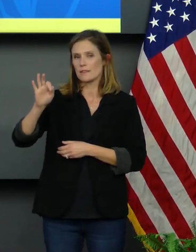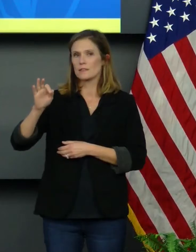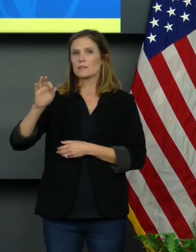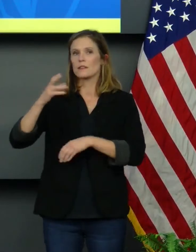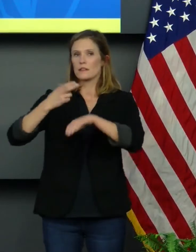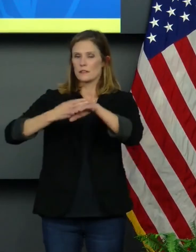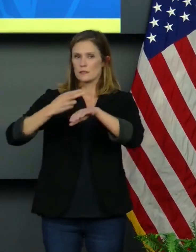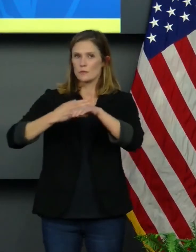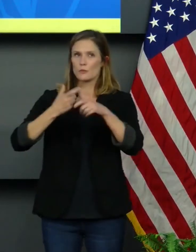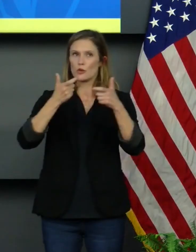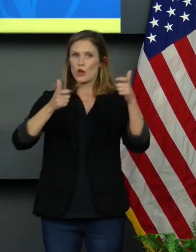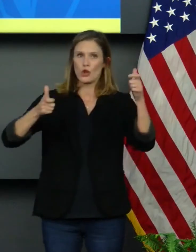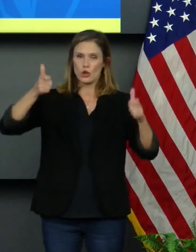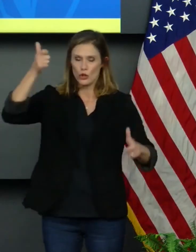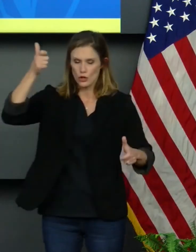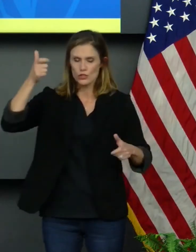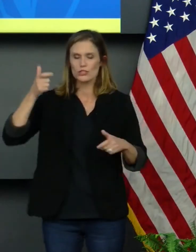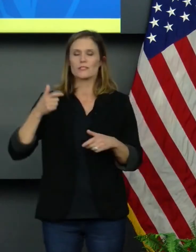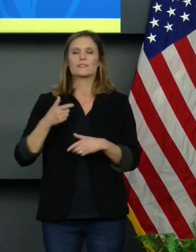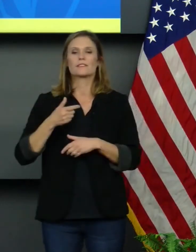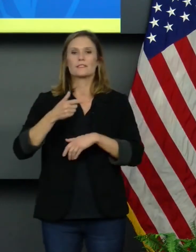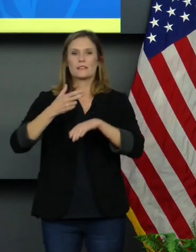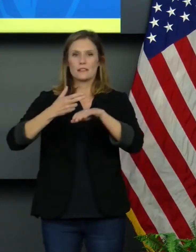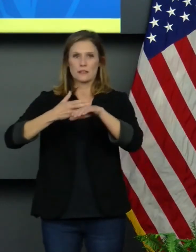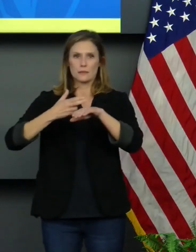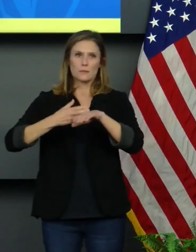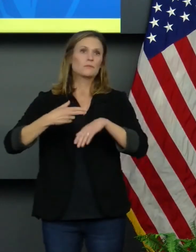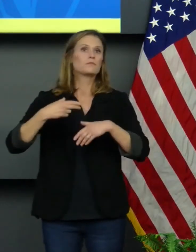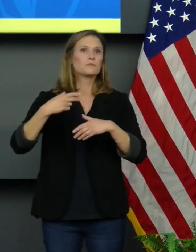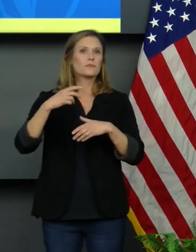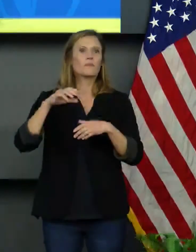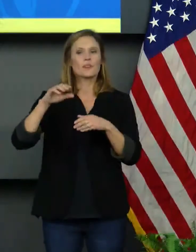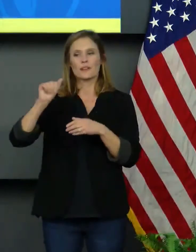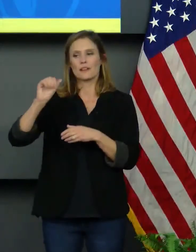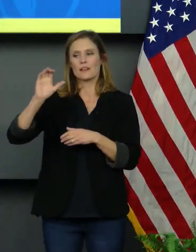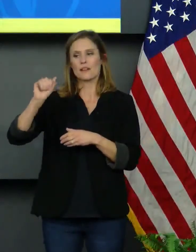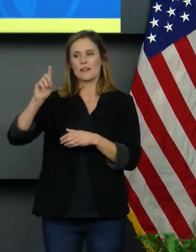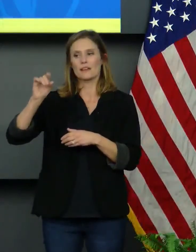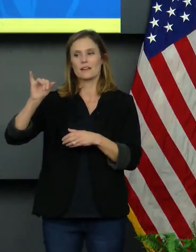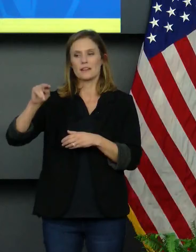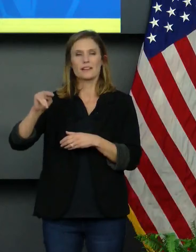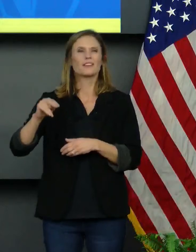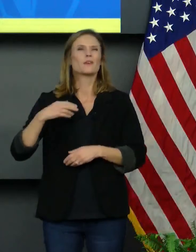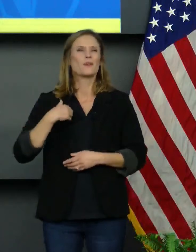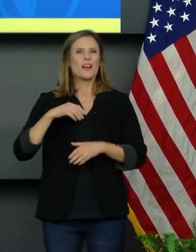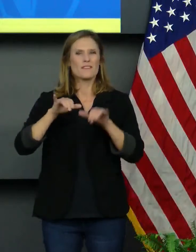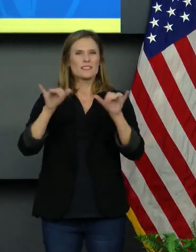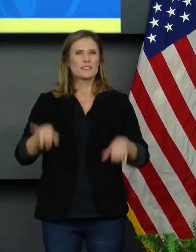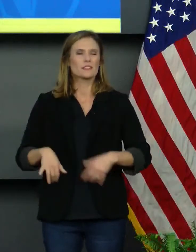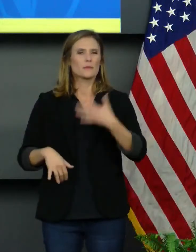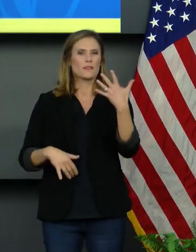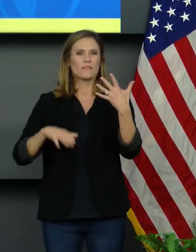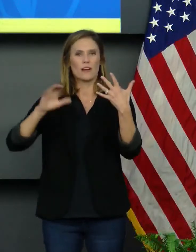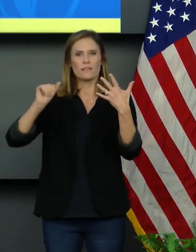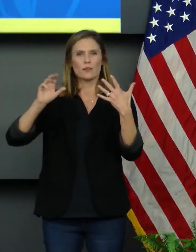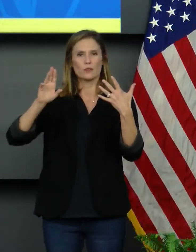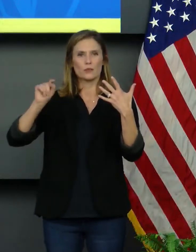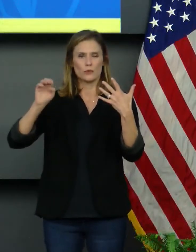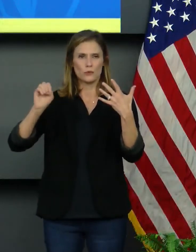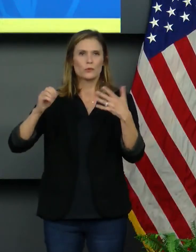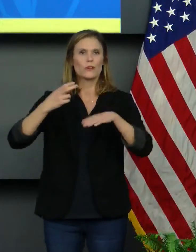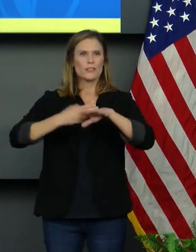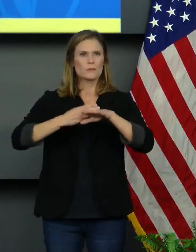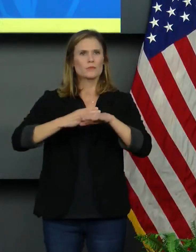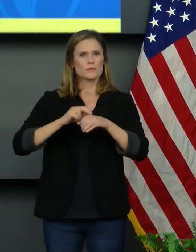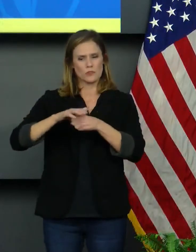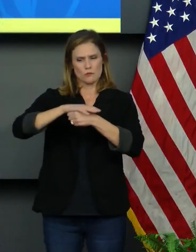healthcare provider in Acadiana, and we're a system of hospitals, 5 acute hospitals in our region